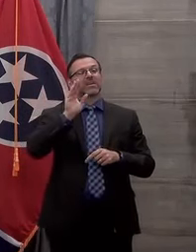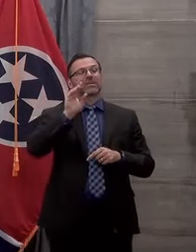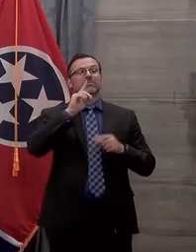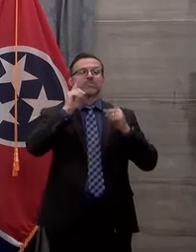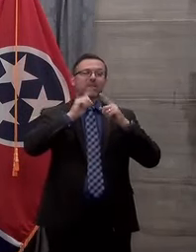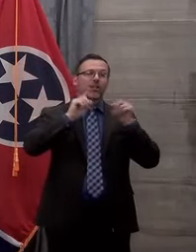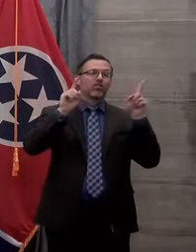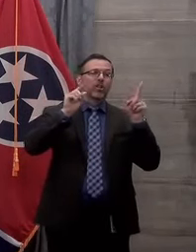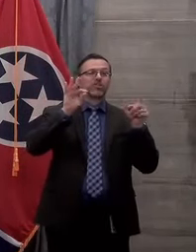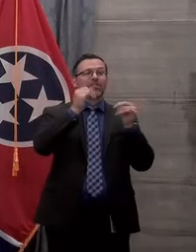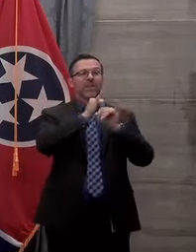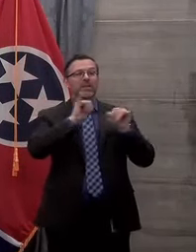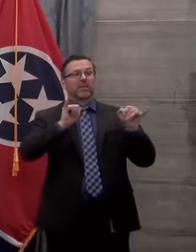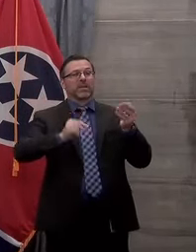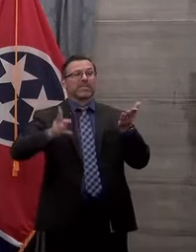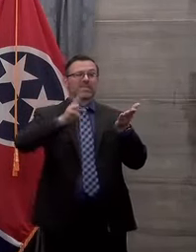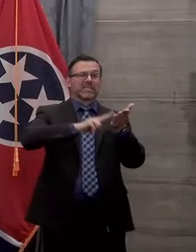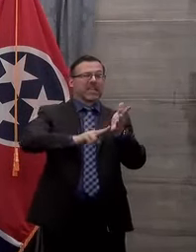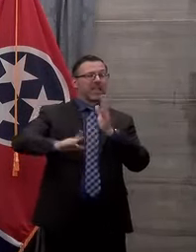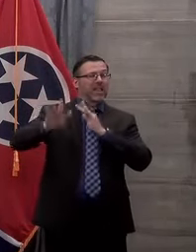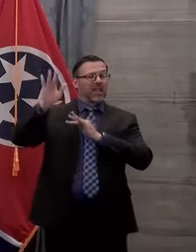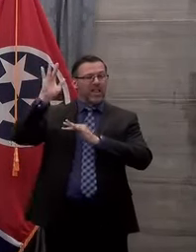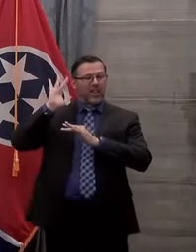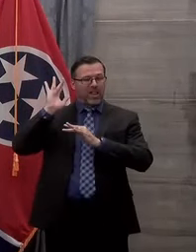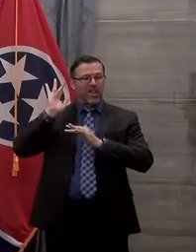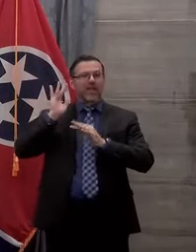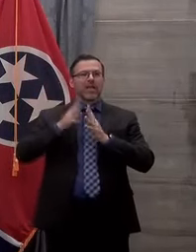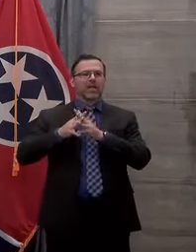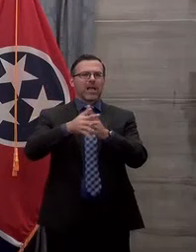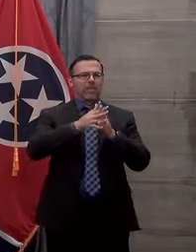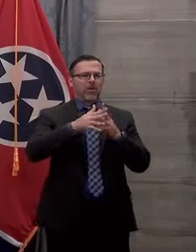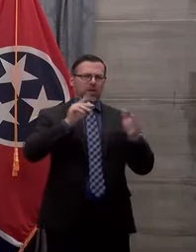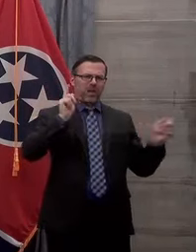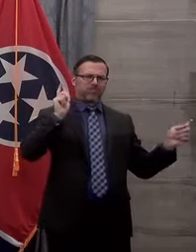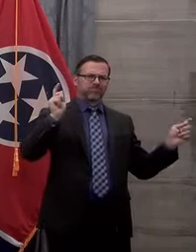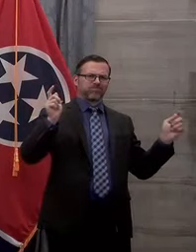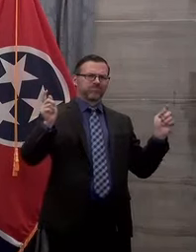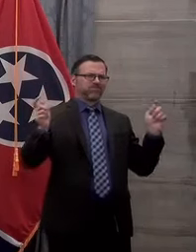in a process of transformation from day one,